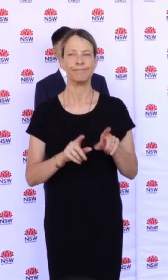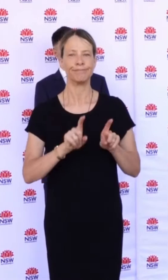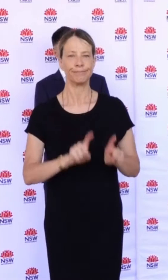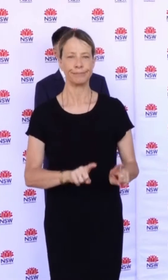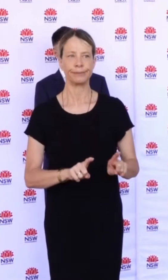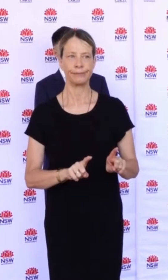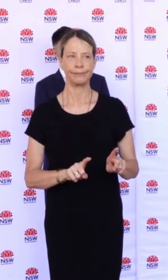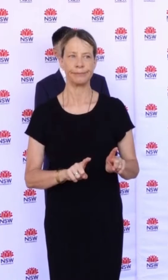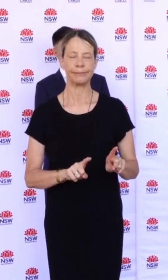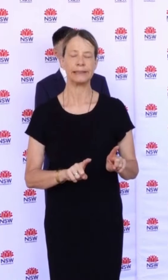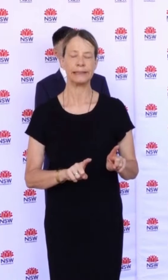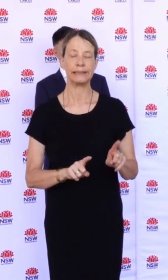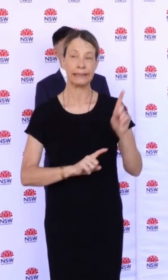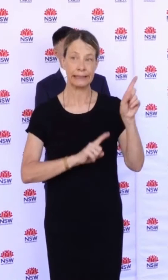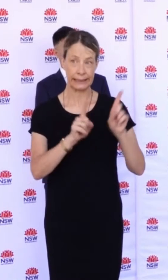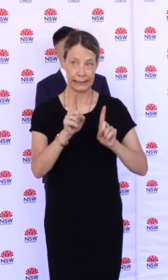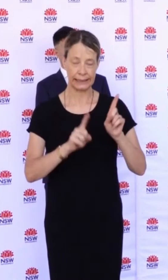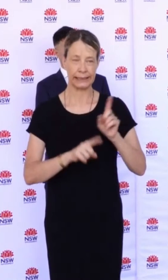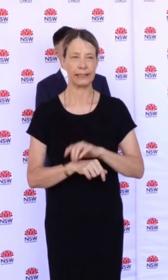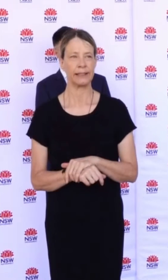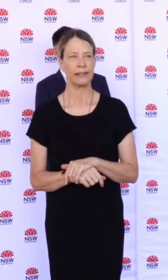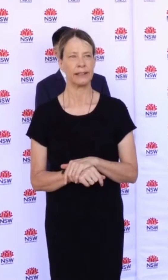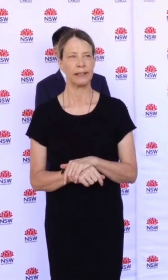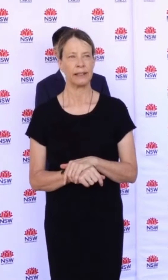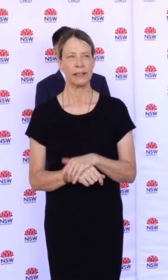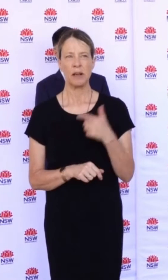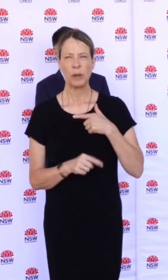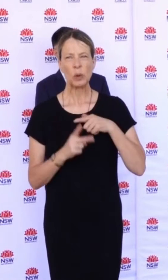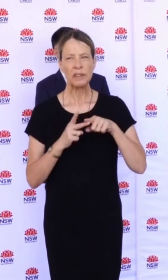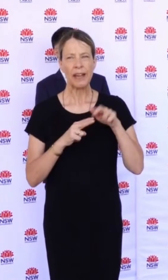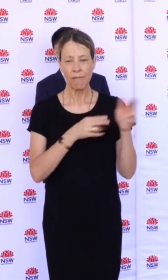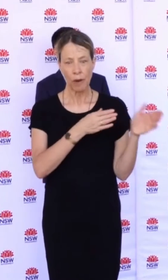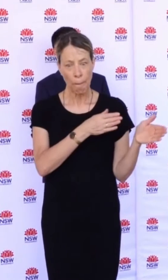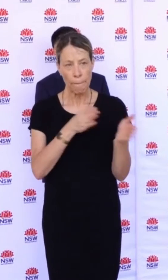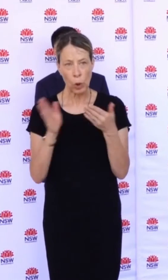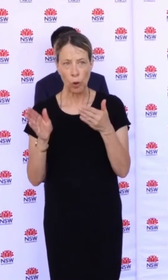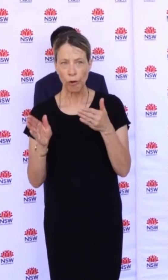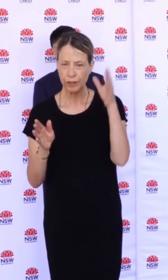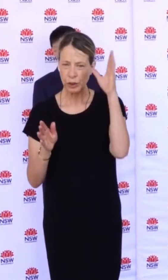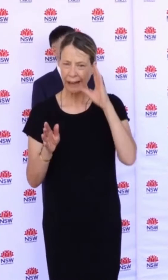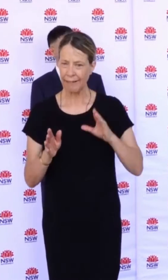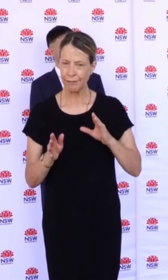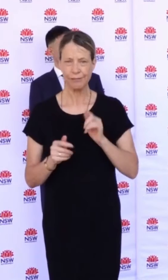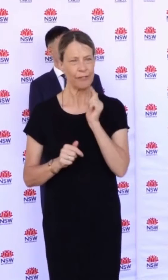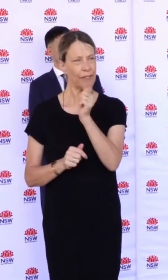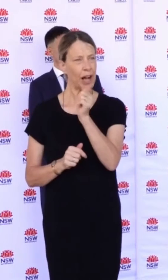other very serious concerns that public health would have if they were moved into the regions is that, first of all, there are